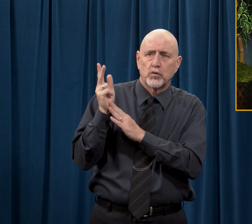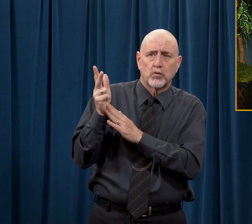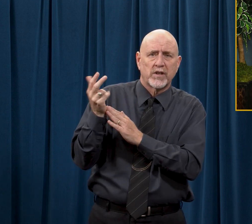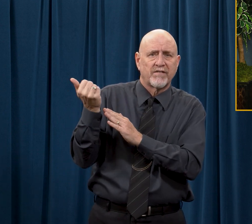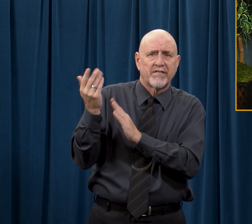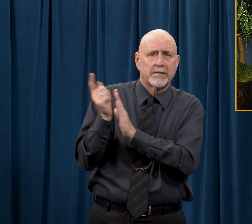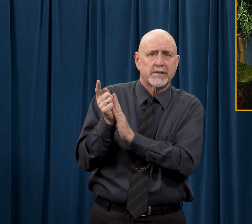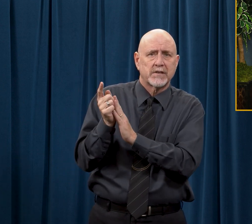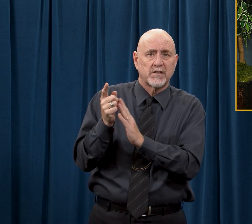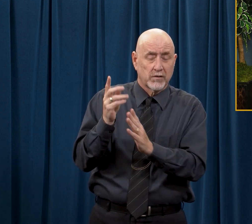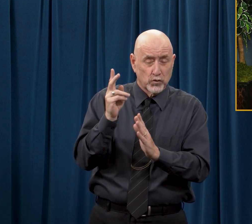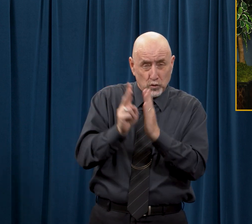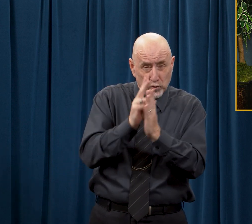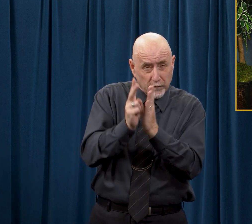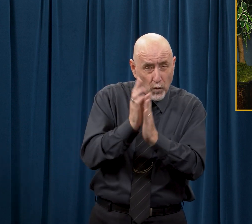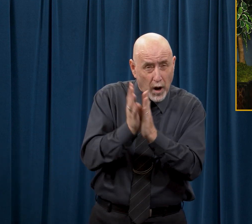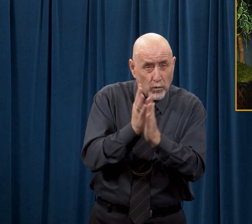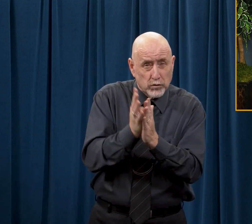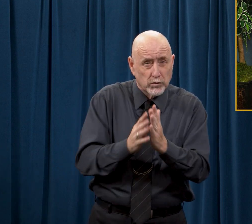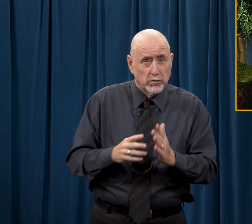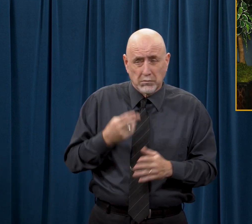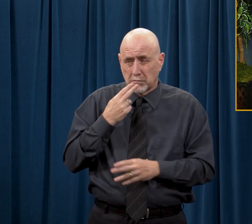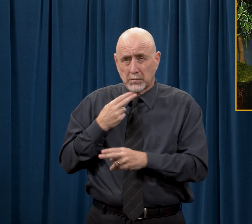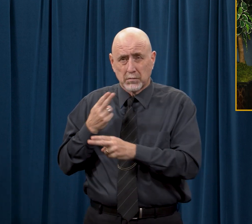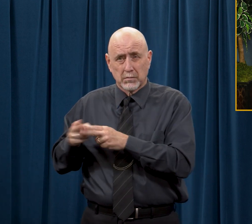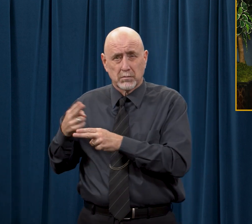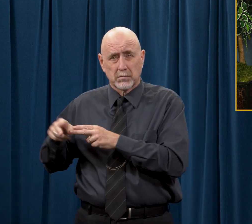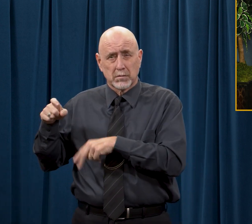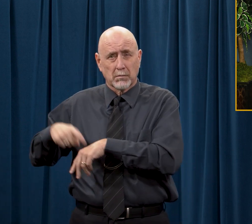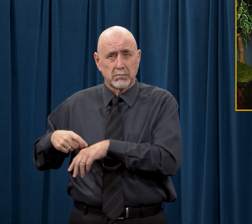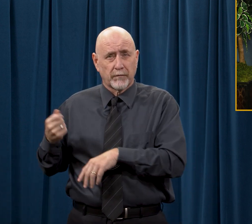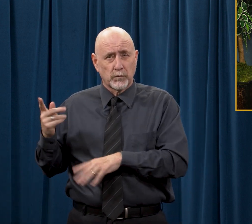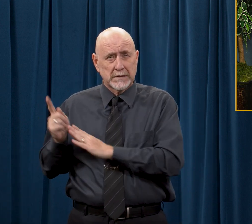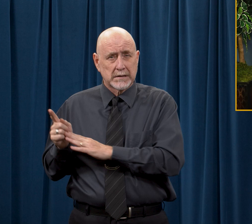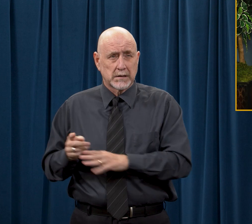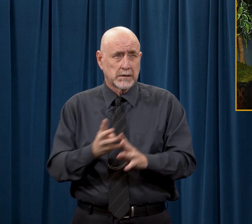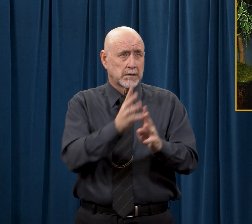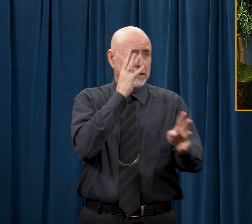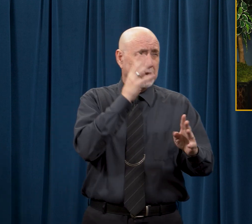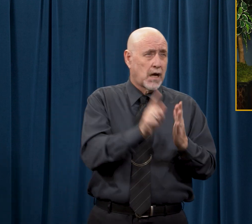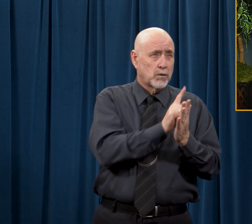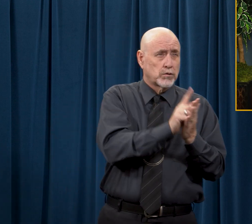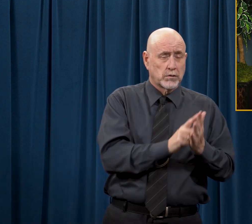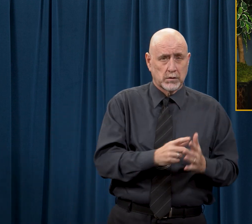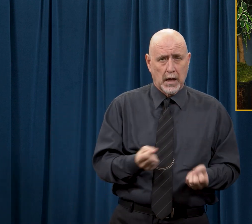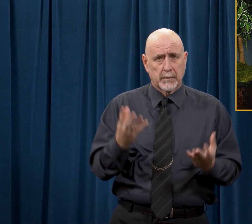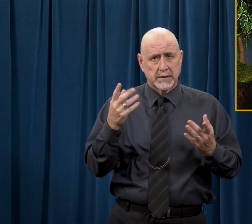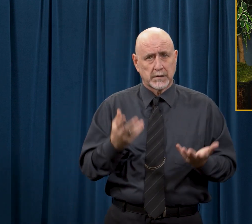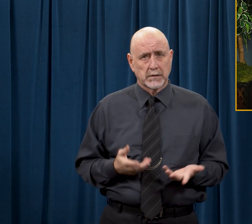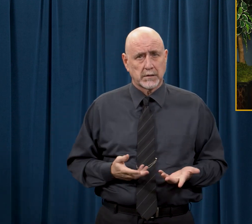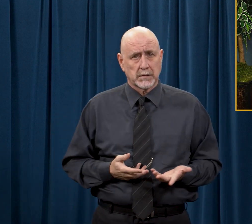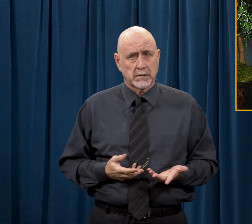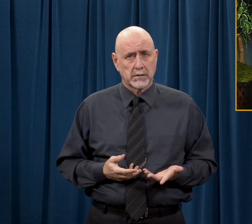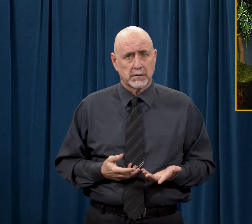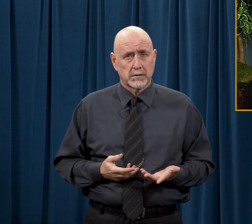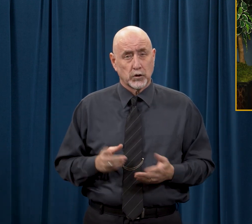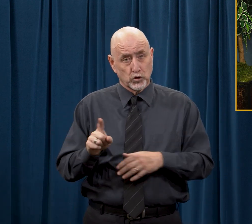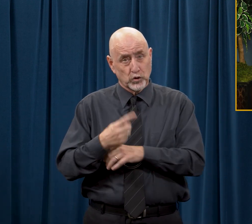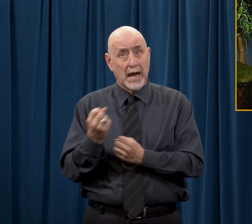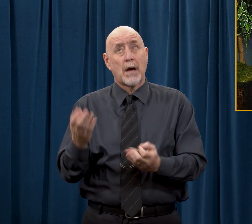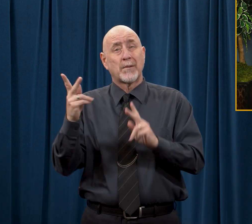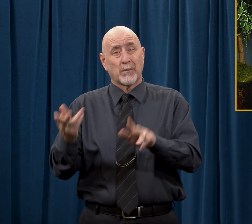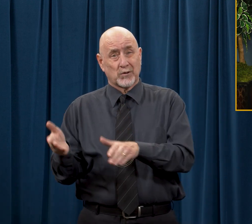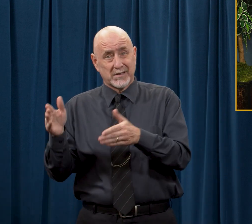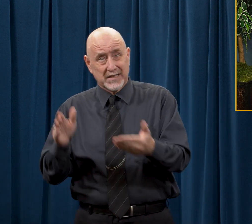for 2, 3, or 4 hours just to read the Bible for a few minutes? How many